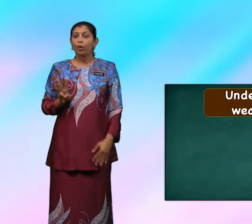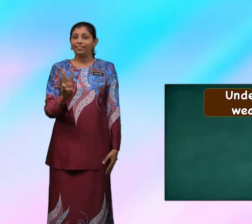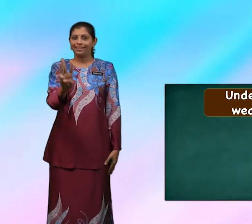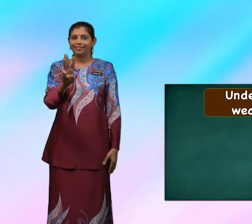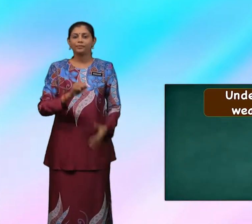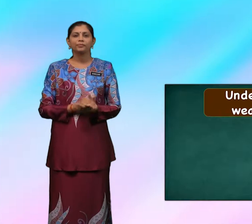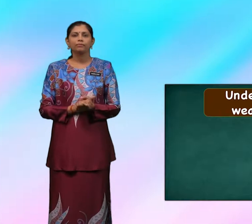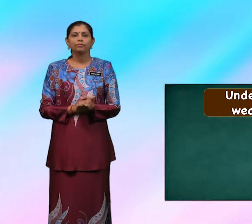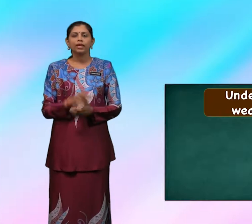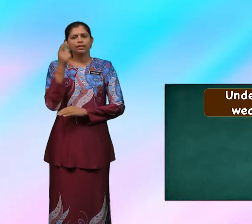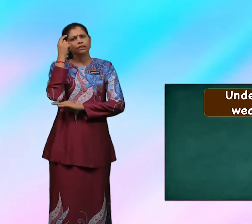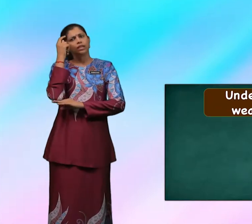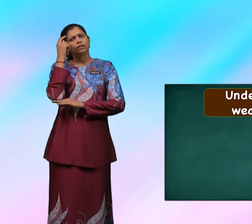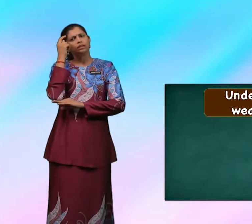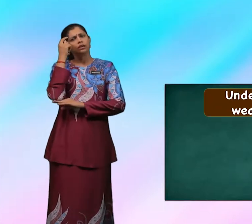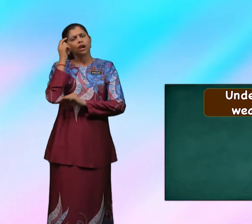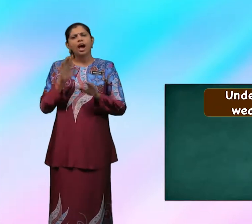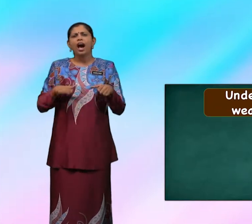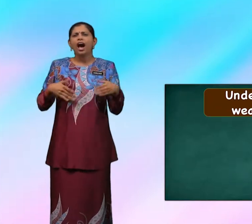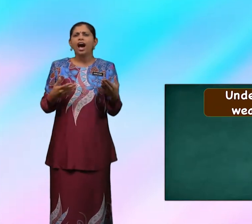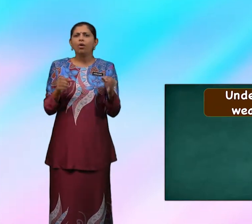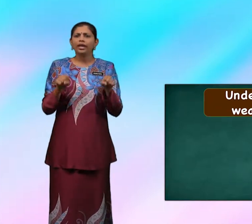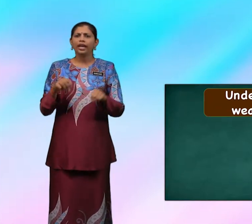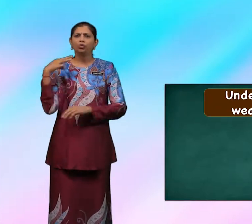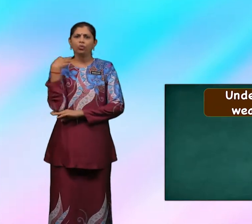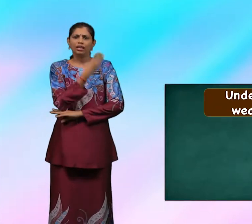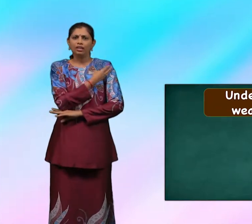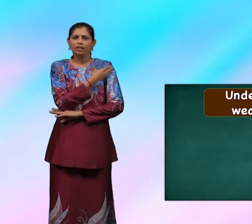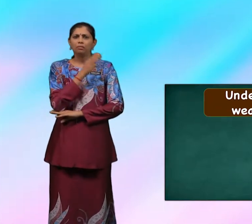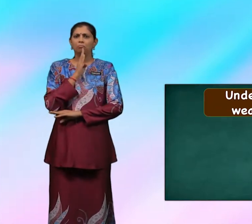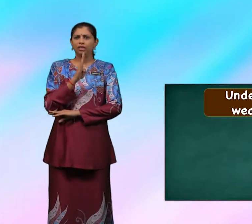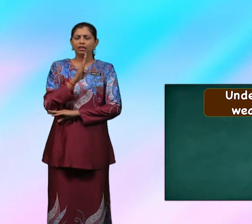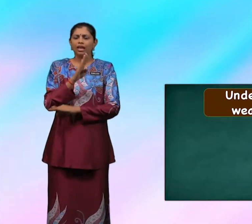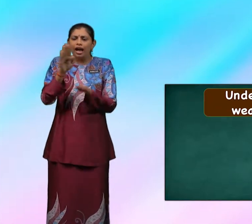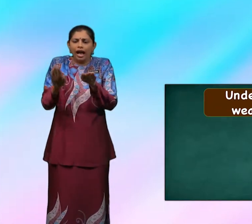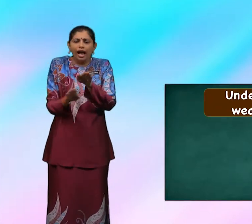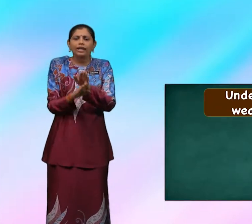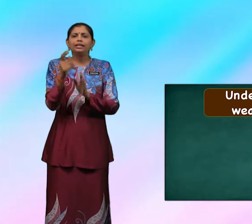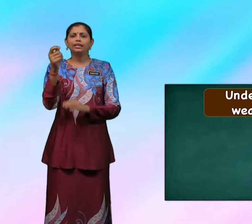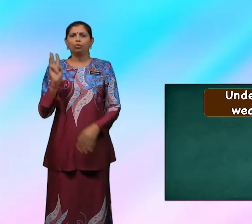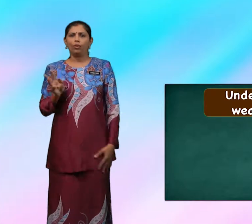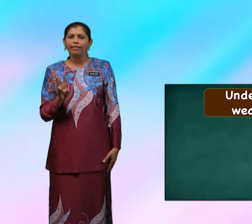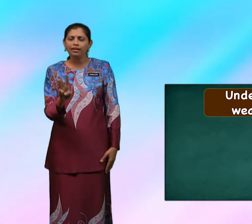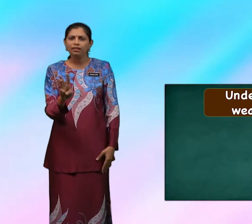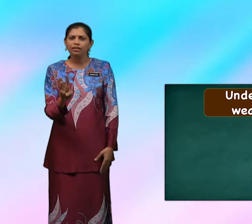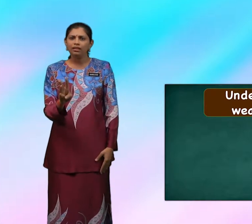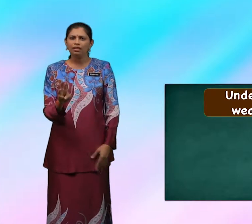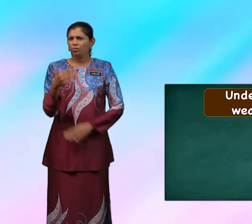weather. Think, how can we be under the weather? We